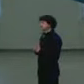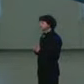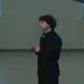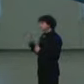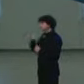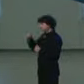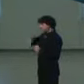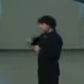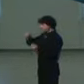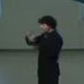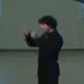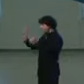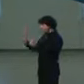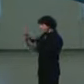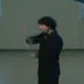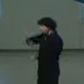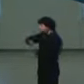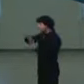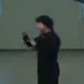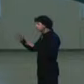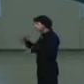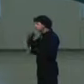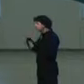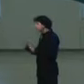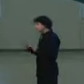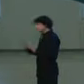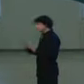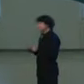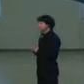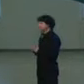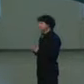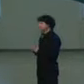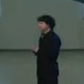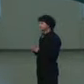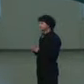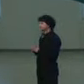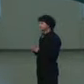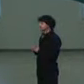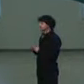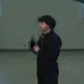And that was part of the movement of the early definitions of transmedia,